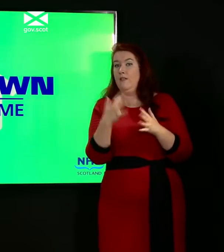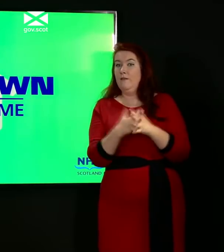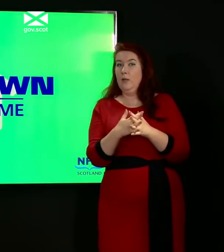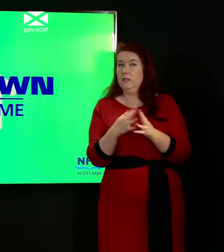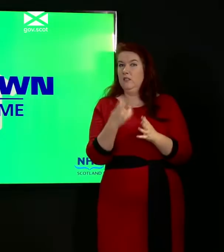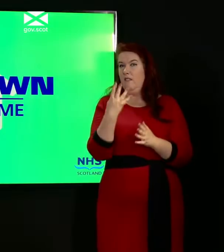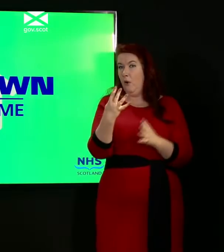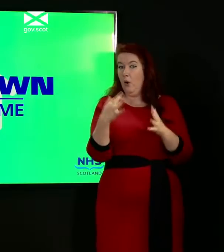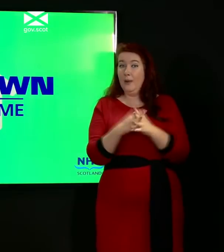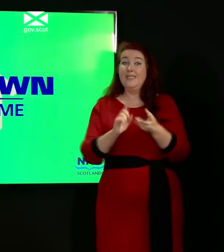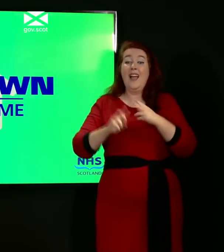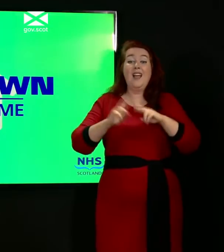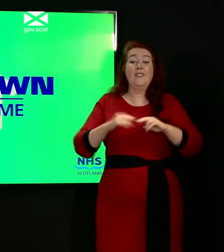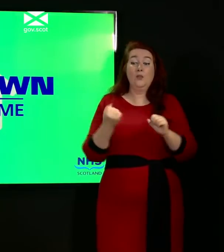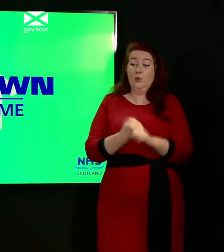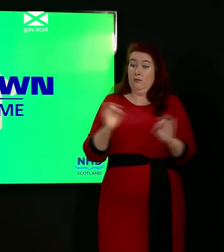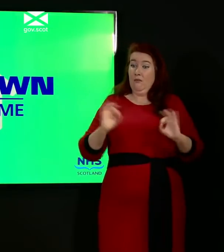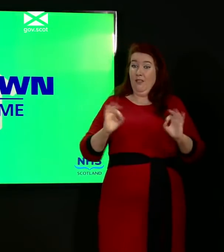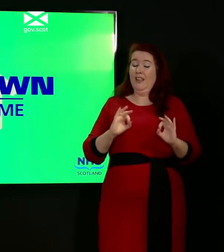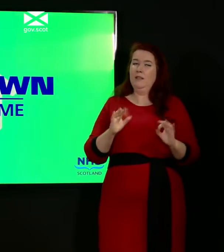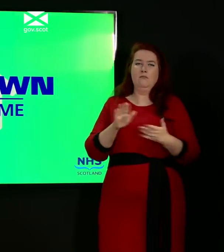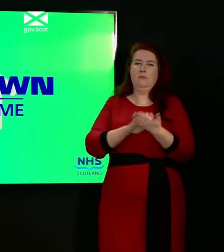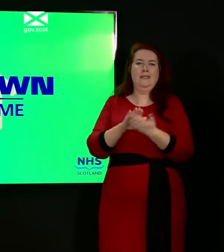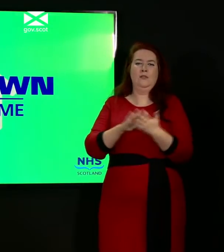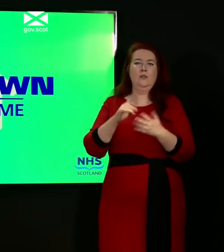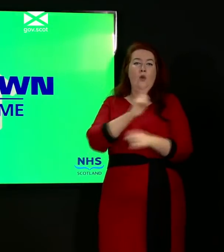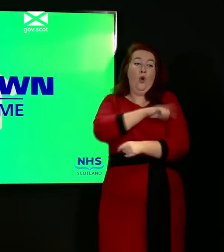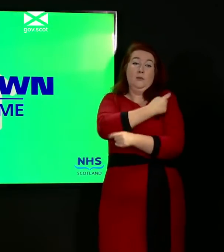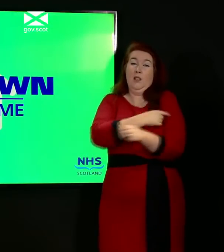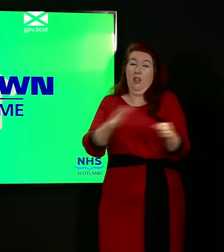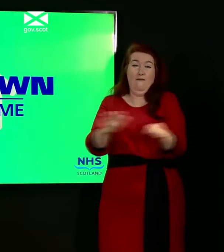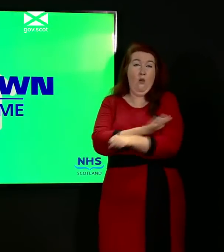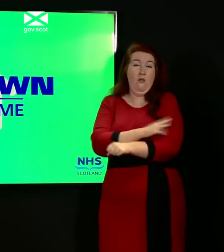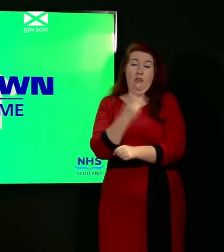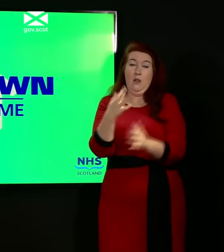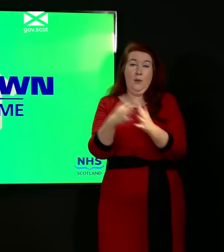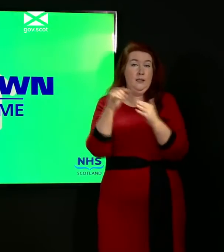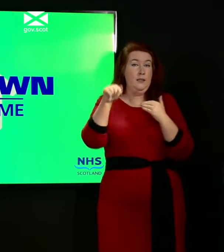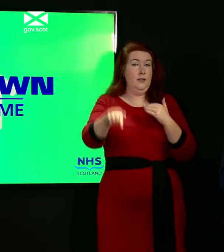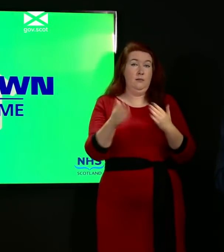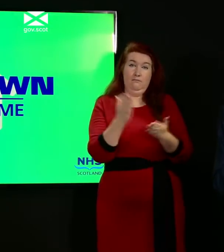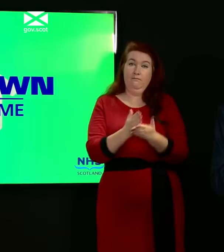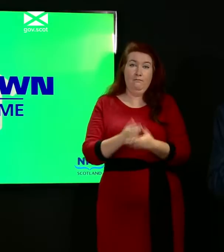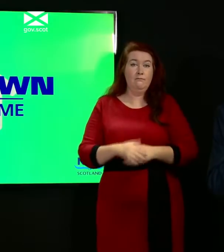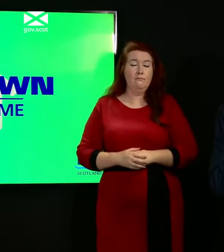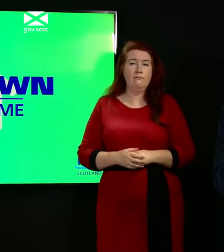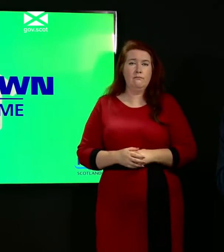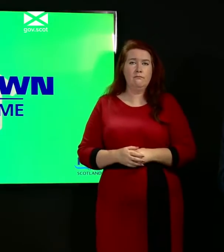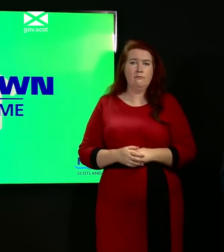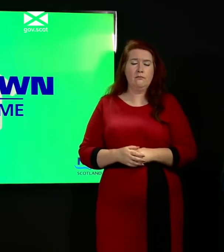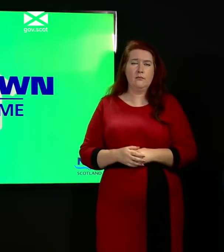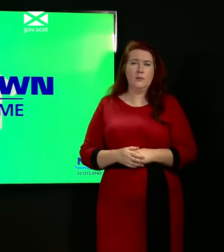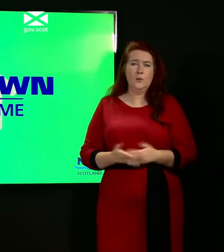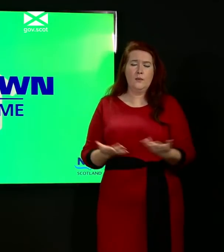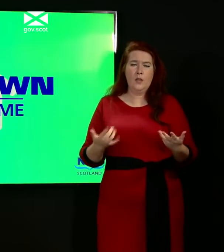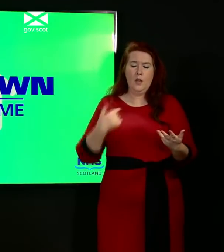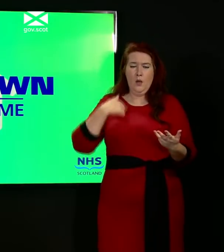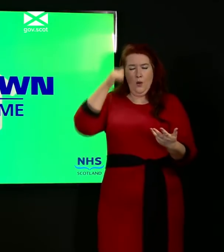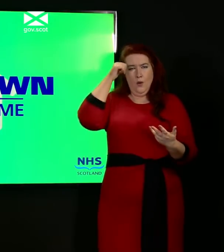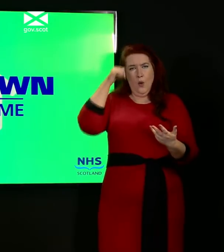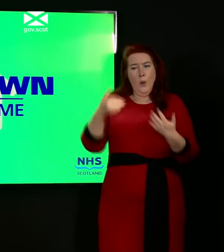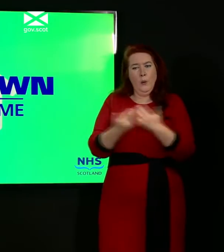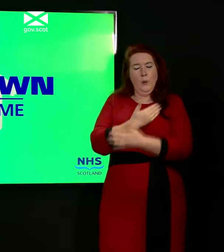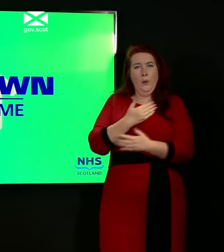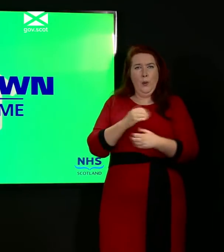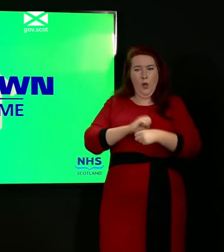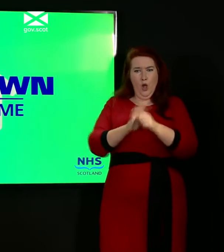of now, if we don't do anything else. The why is now well understood. The prevalence, the transmissibility of